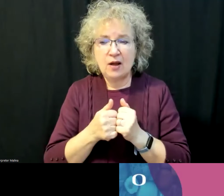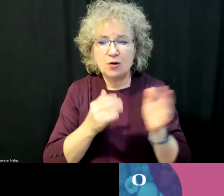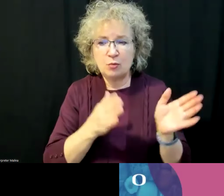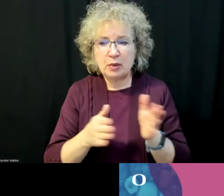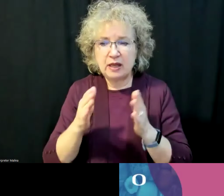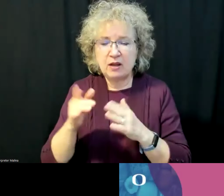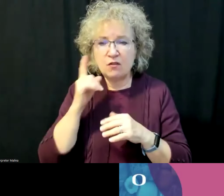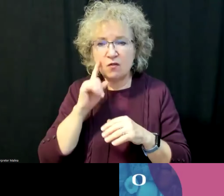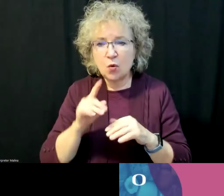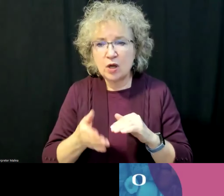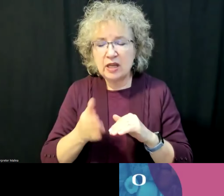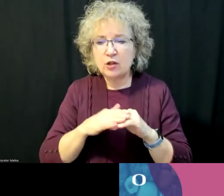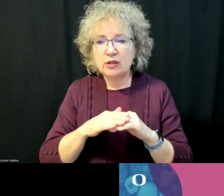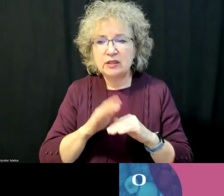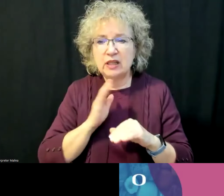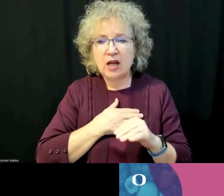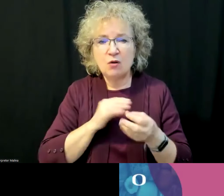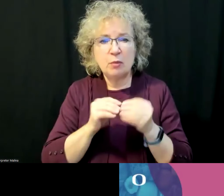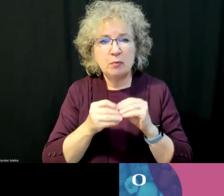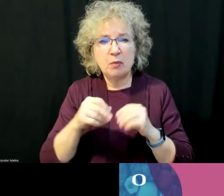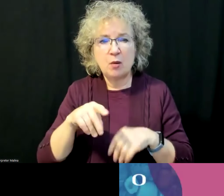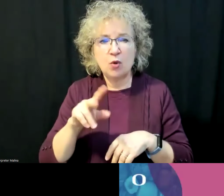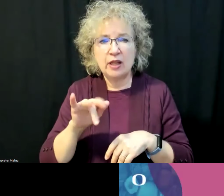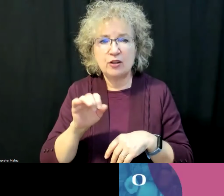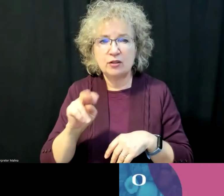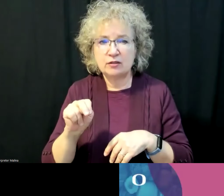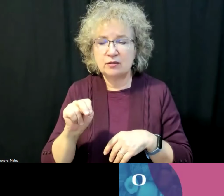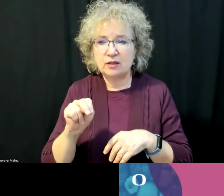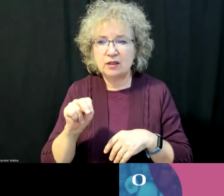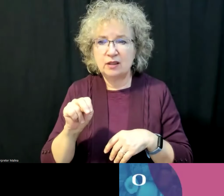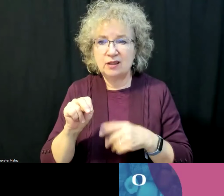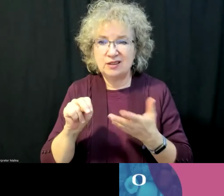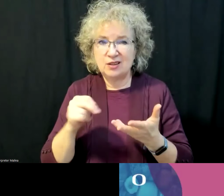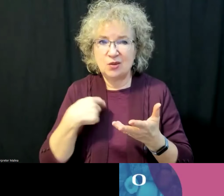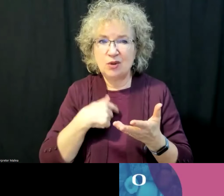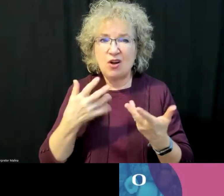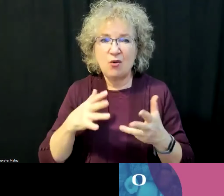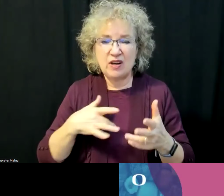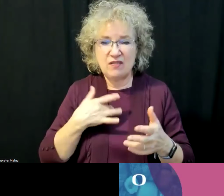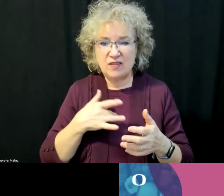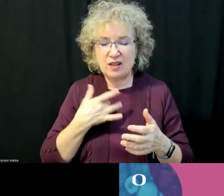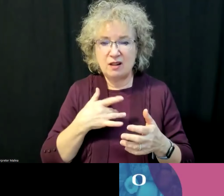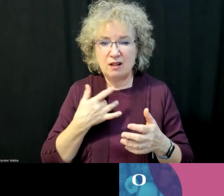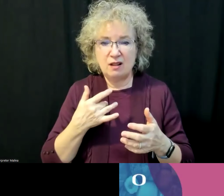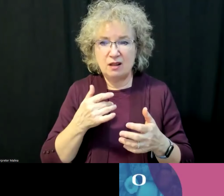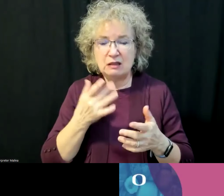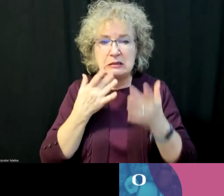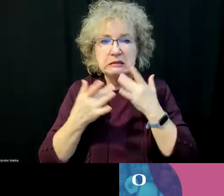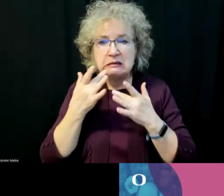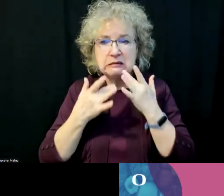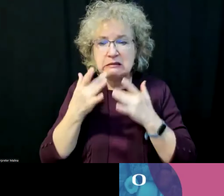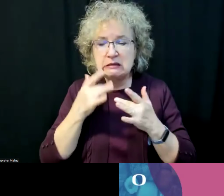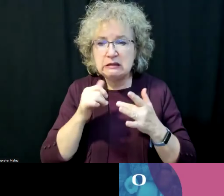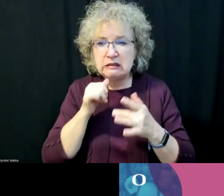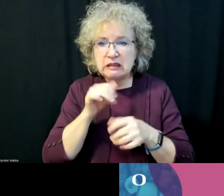our population when we already feel like we're pretty strapped with, you know, maybe not having